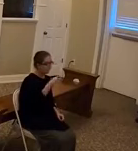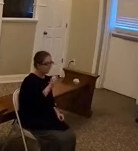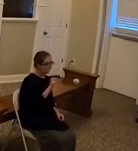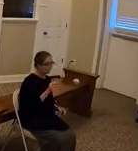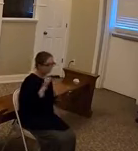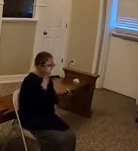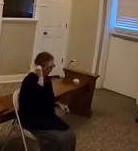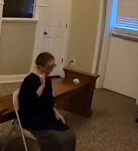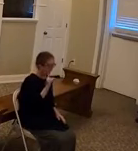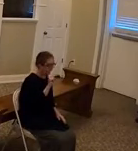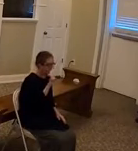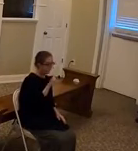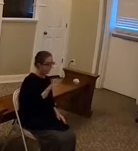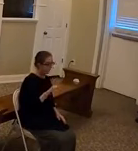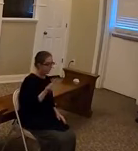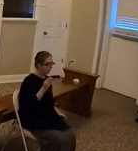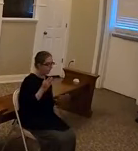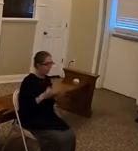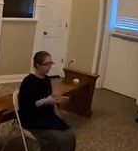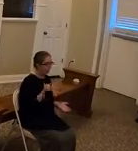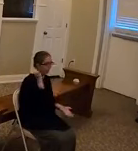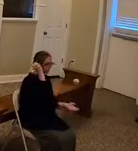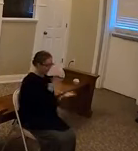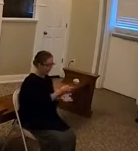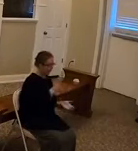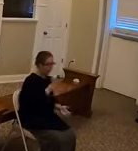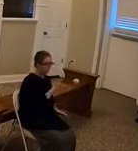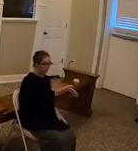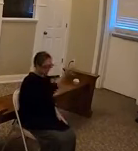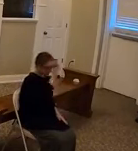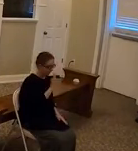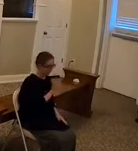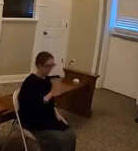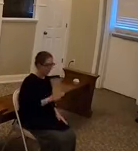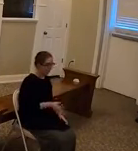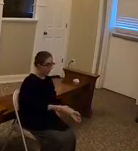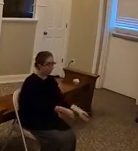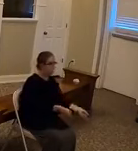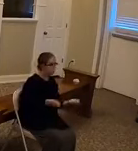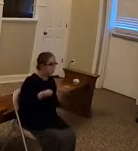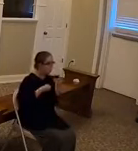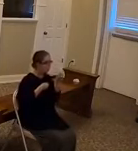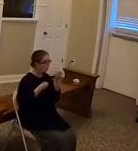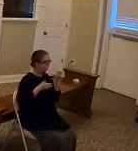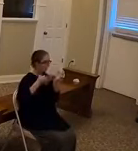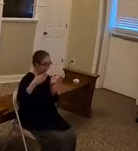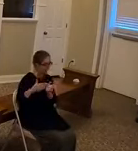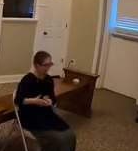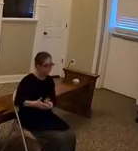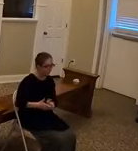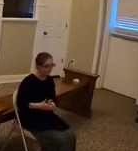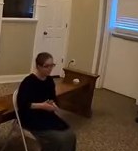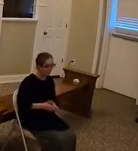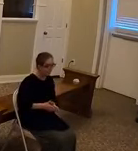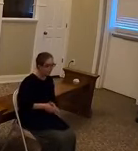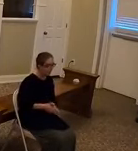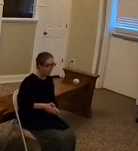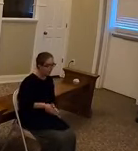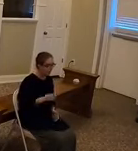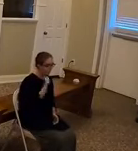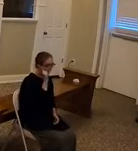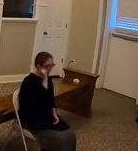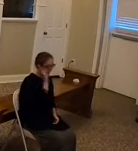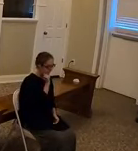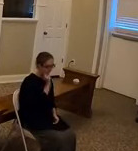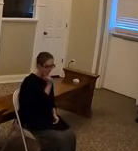Mephibosheth? Because David himself had been adopted by God. God had pulled him off the side of an old farm out there